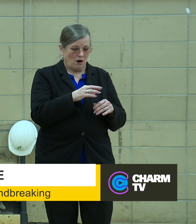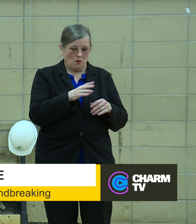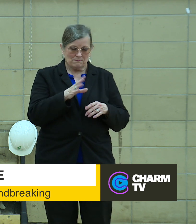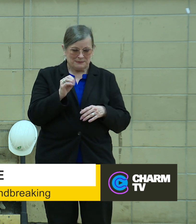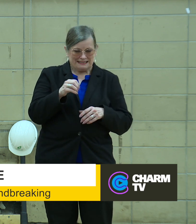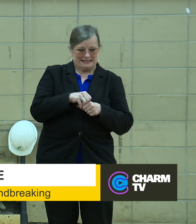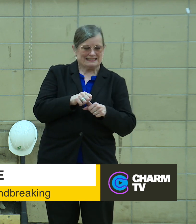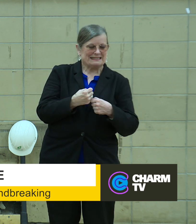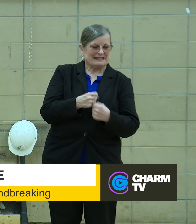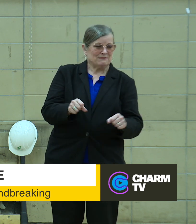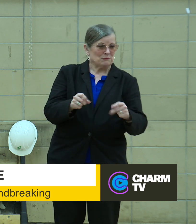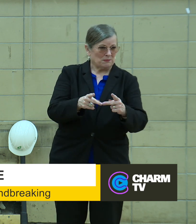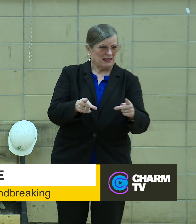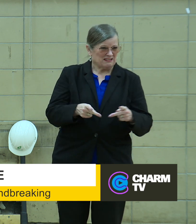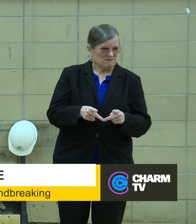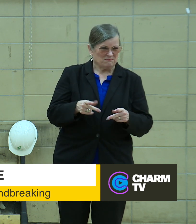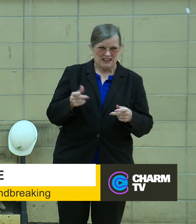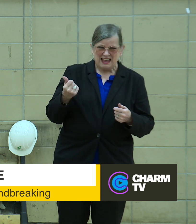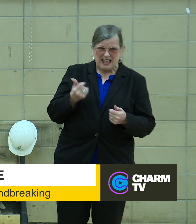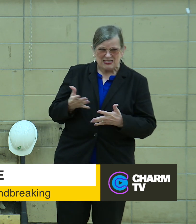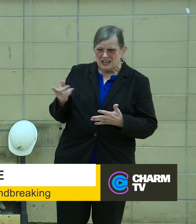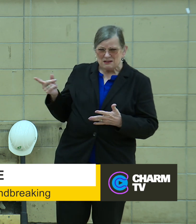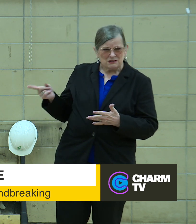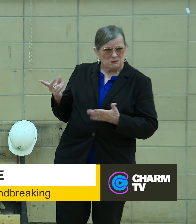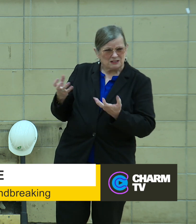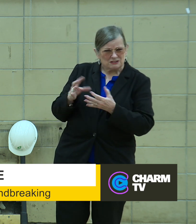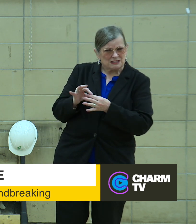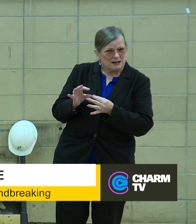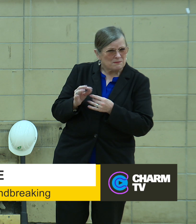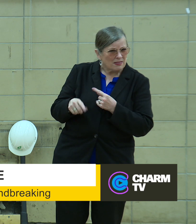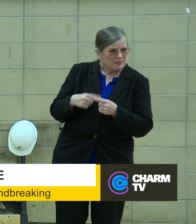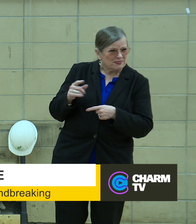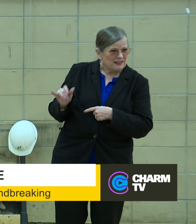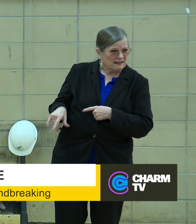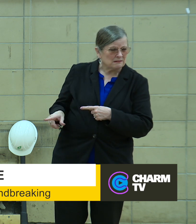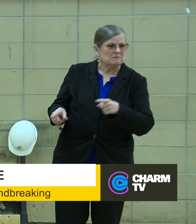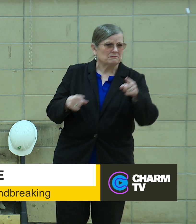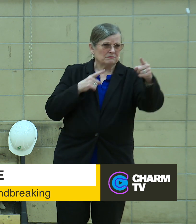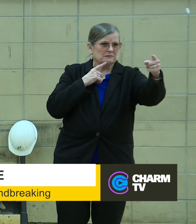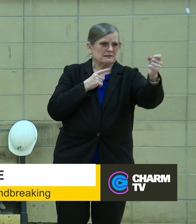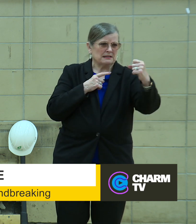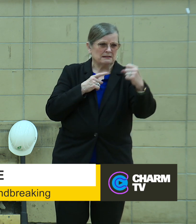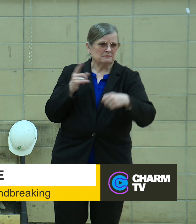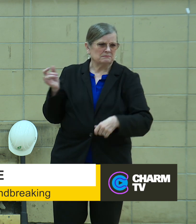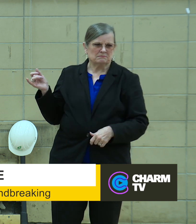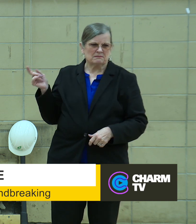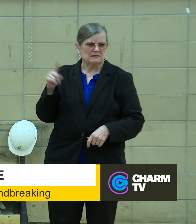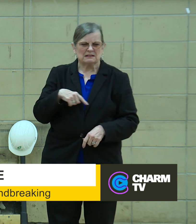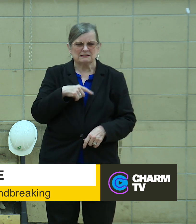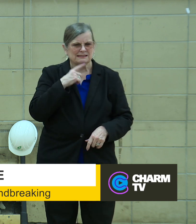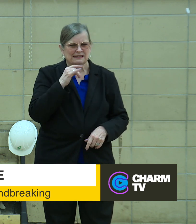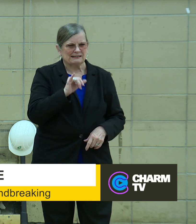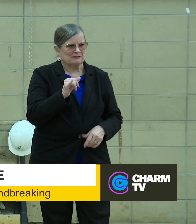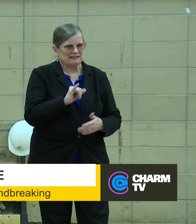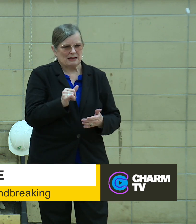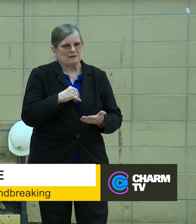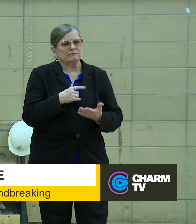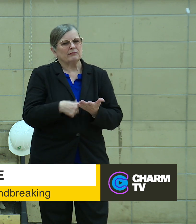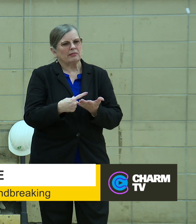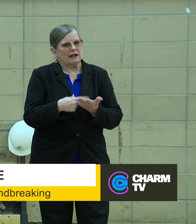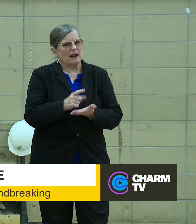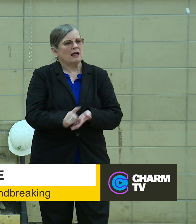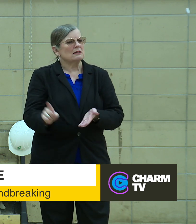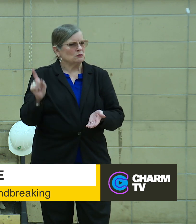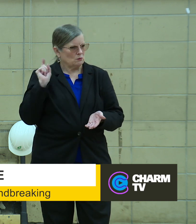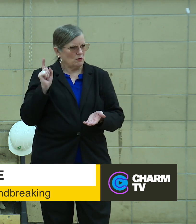there anything you can speak to regarding that, about how? Yep. I'll say what I said last week. We will be updating you guys on